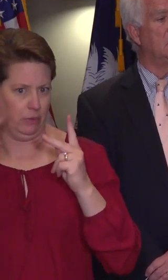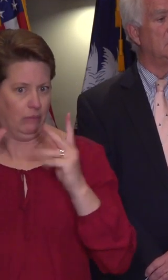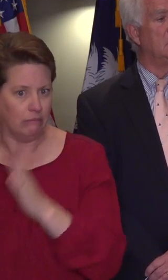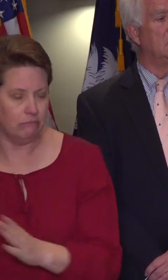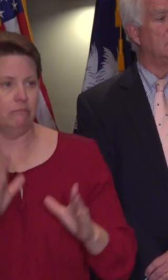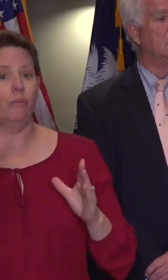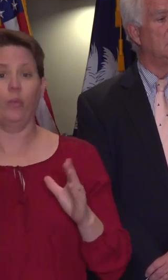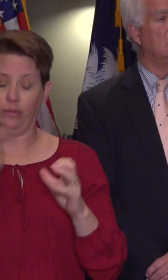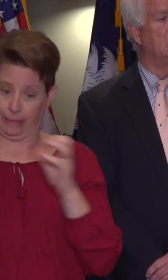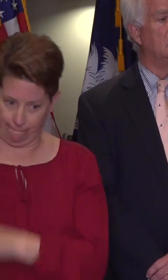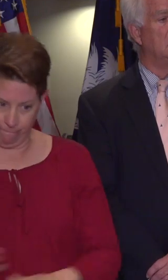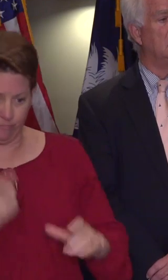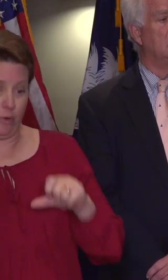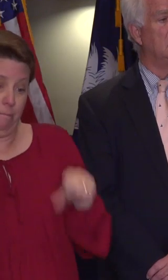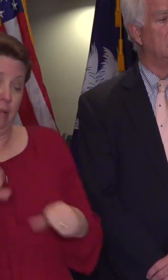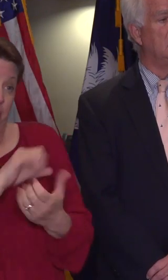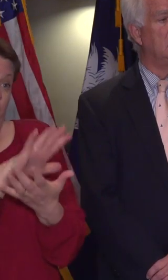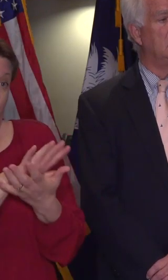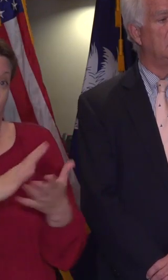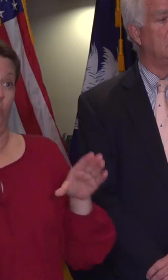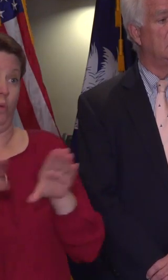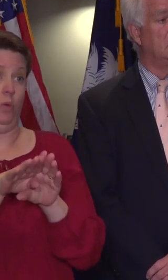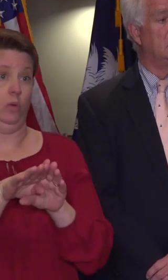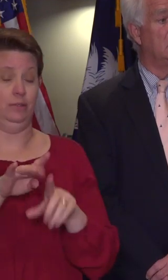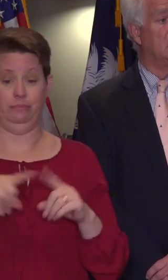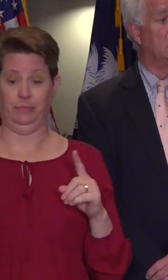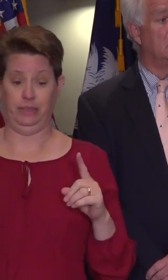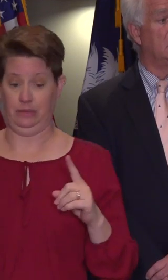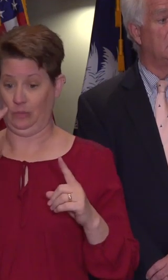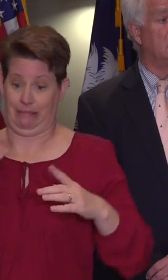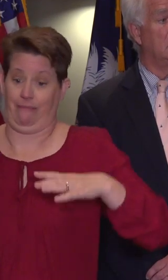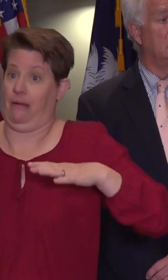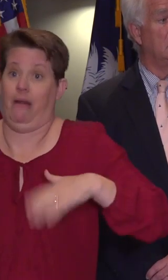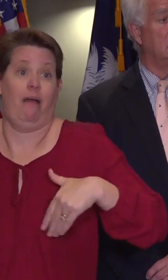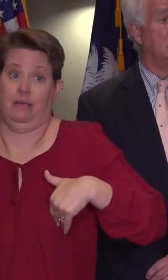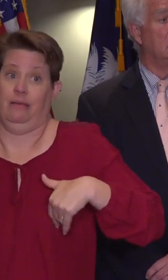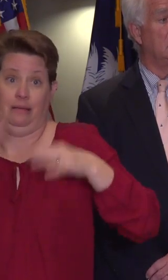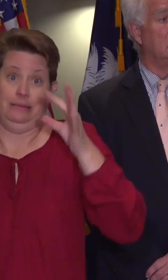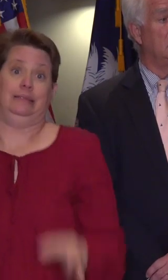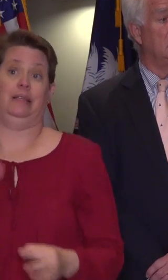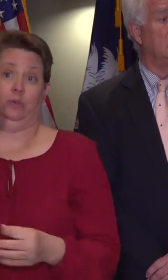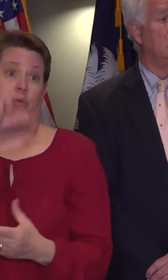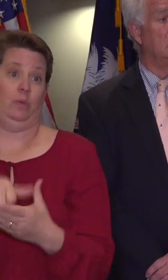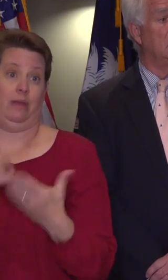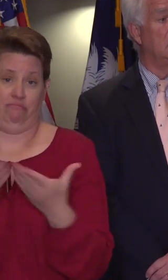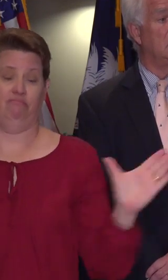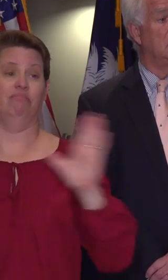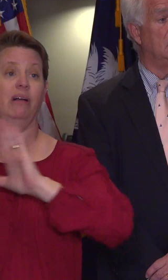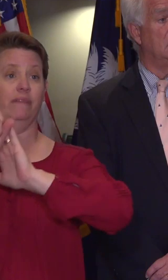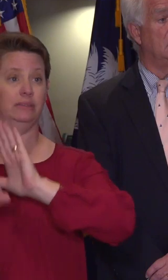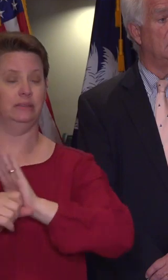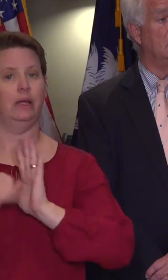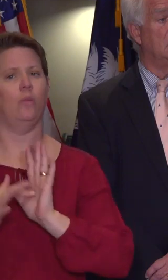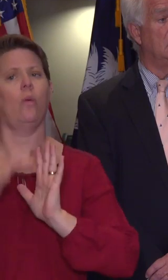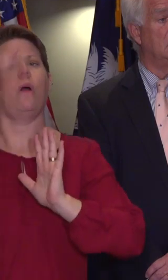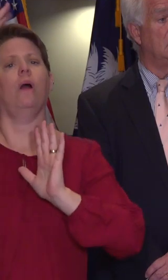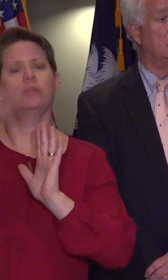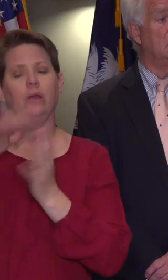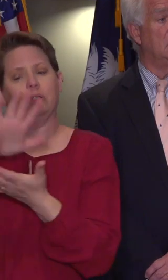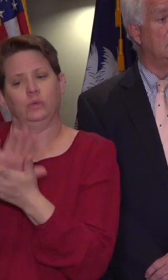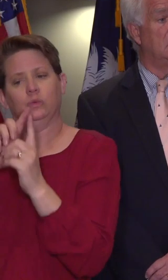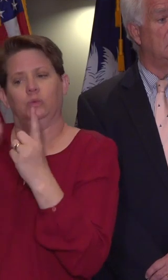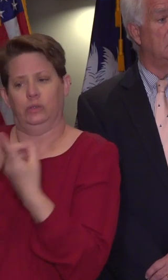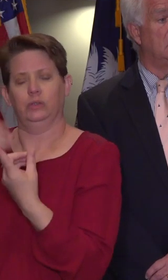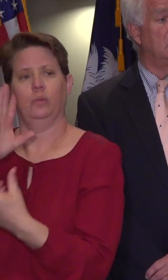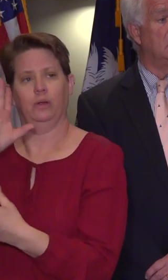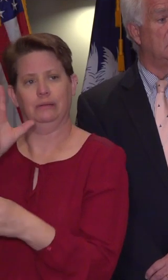plans for the possibility of school closures, and we've never, have not taken that measure statewide. Occasionally, school districts do